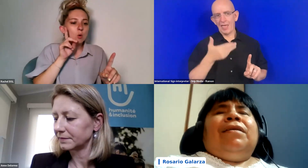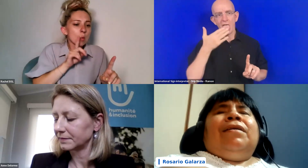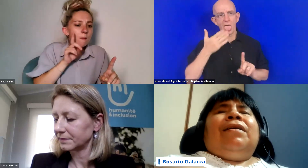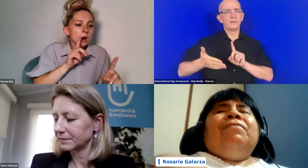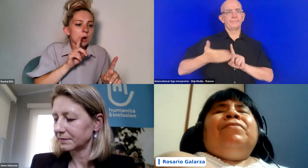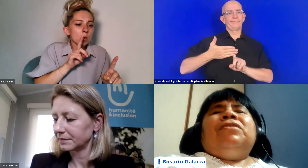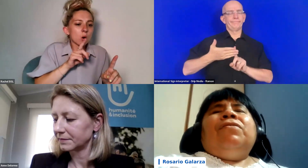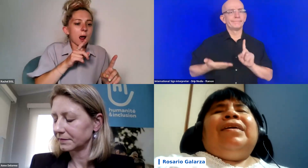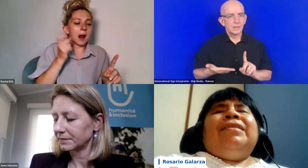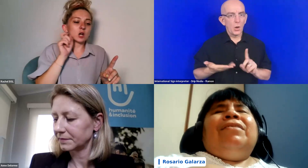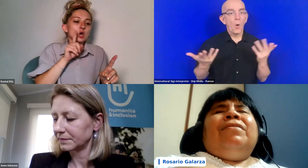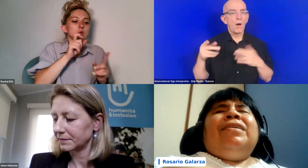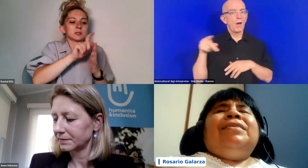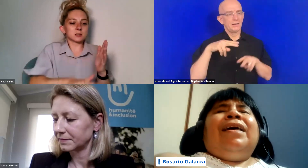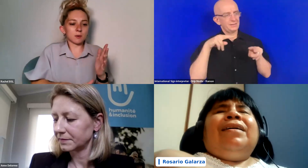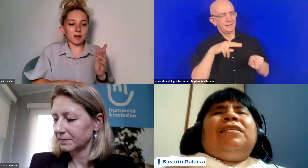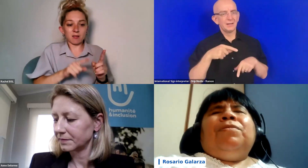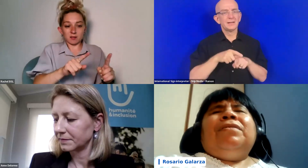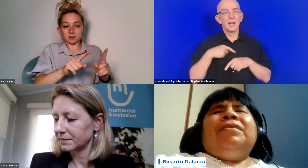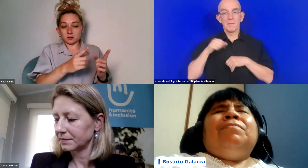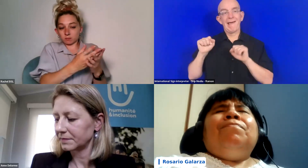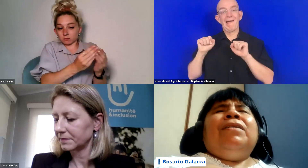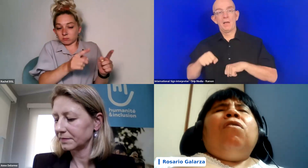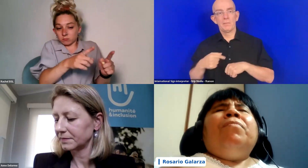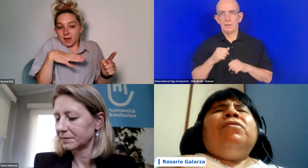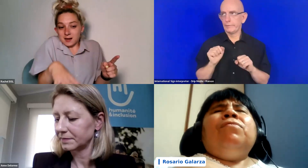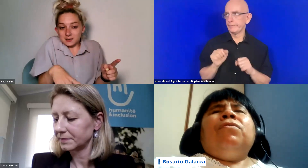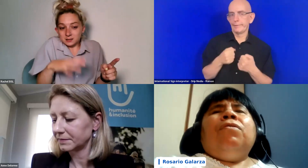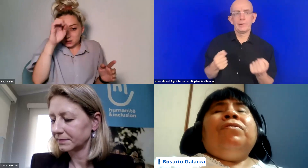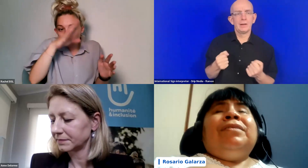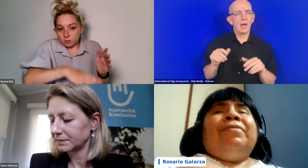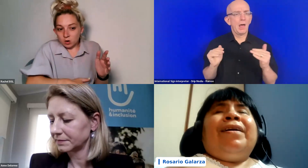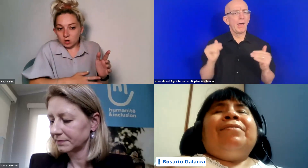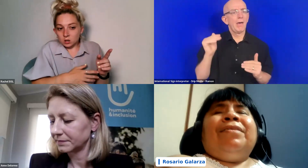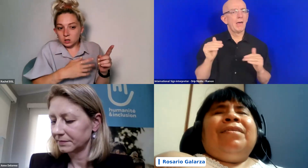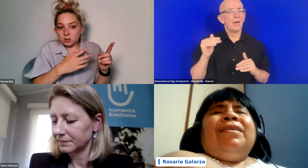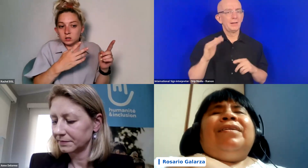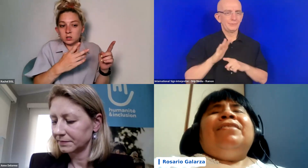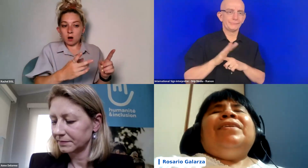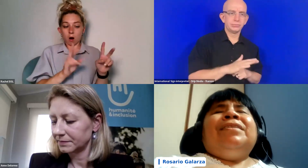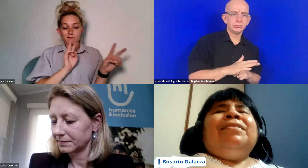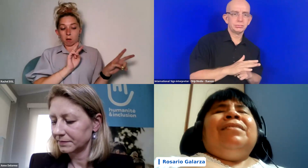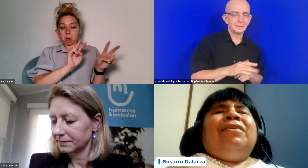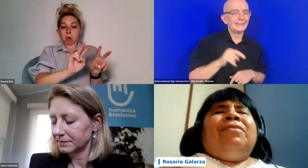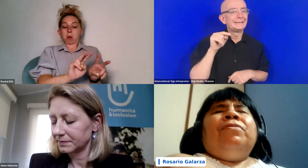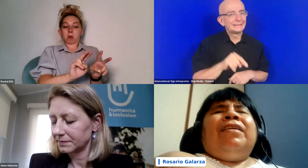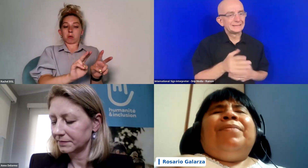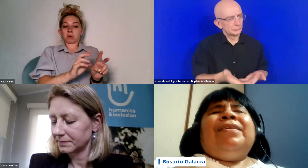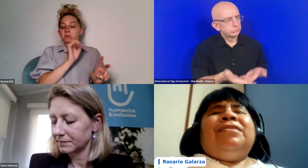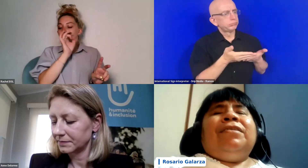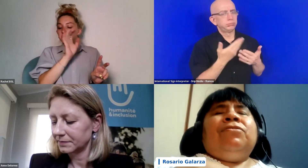biases can result in their needs and experiences being overlooked or disregarded, increasing